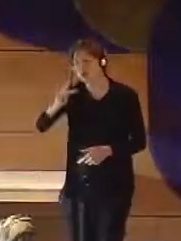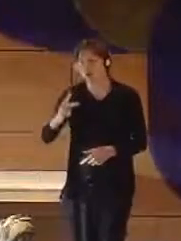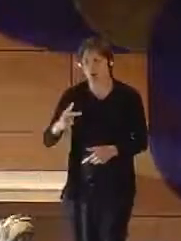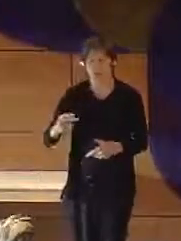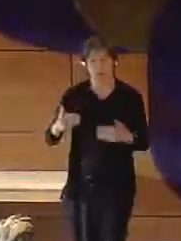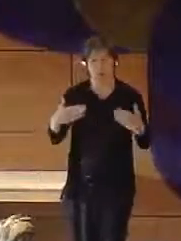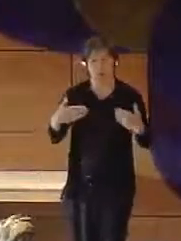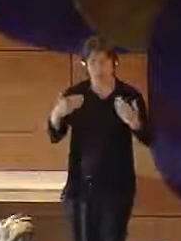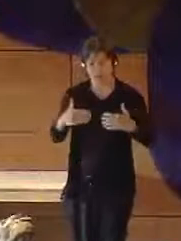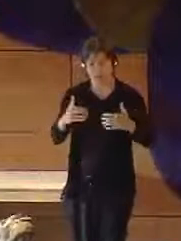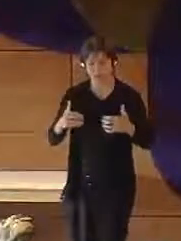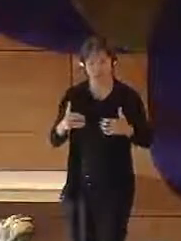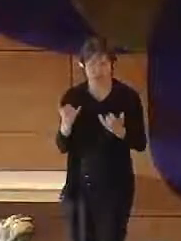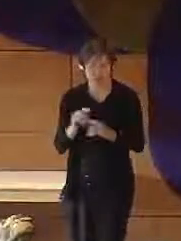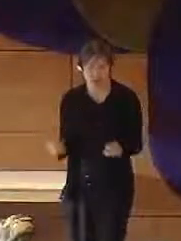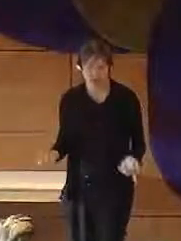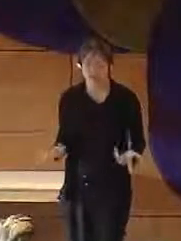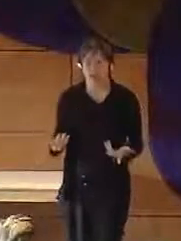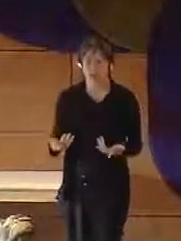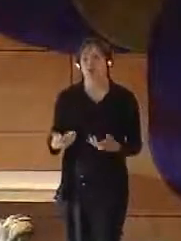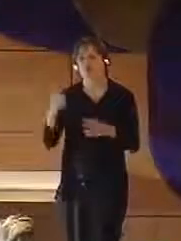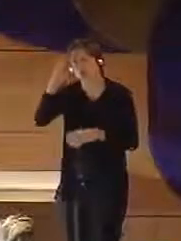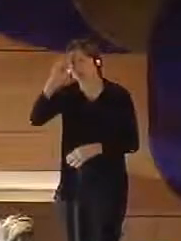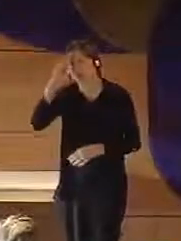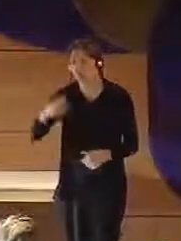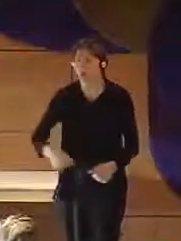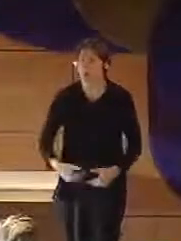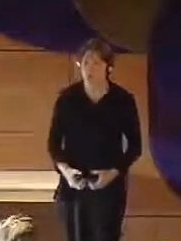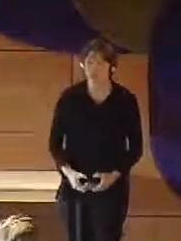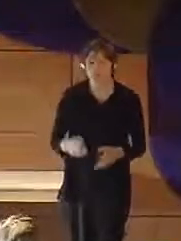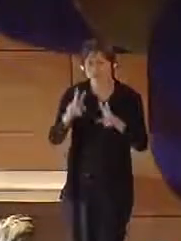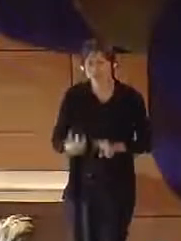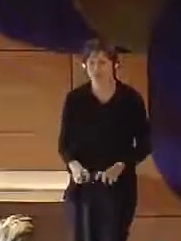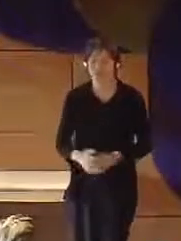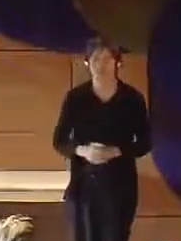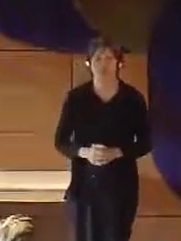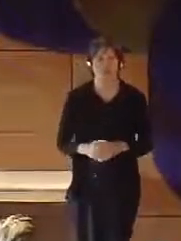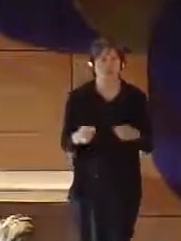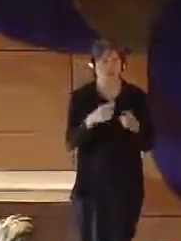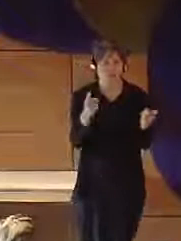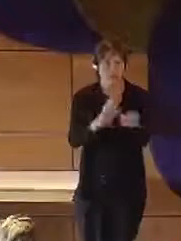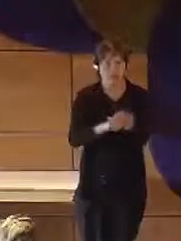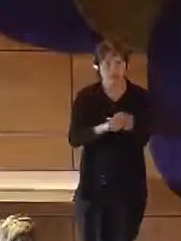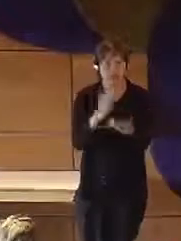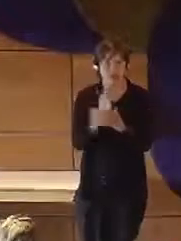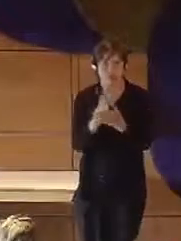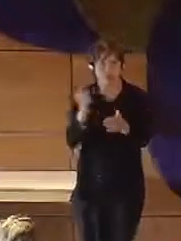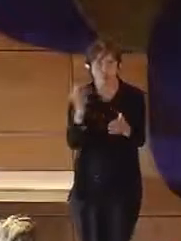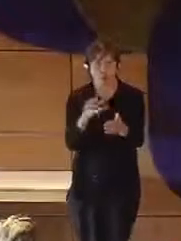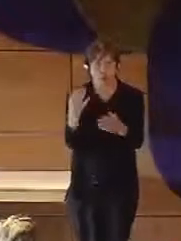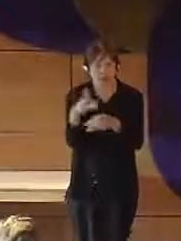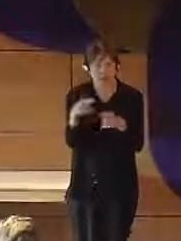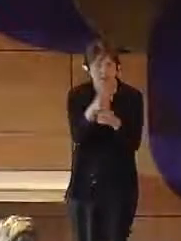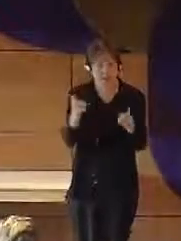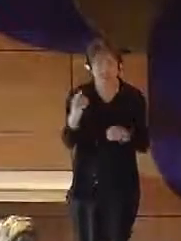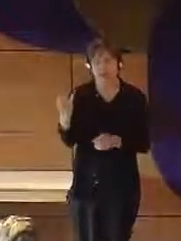Okay? And there are other tests that you can do. Who's had an X-ray of their wrist, bone age? Did anyone explain to you what a bone